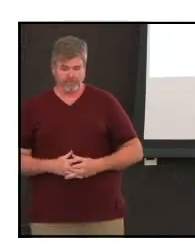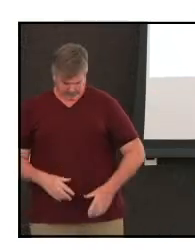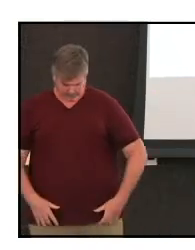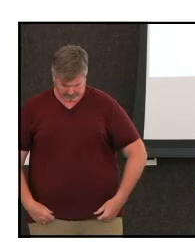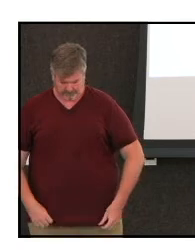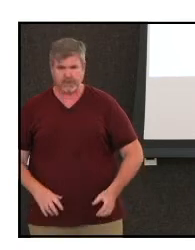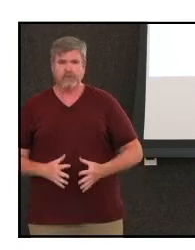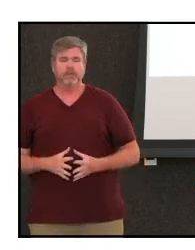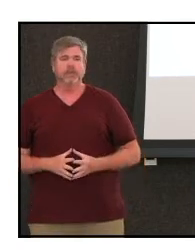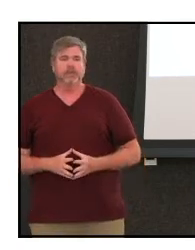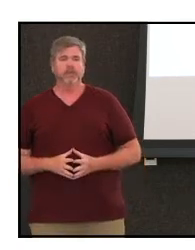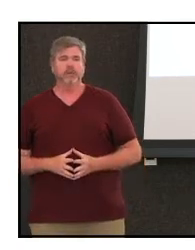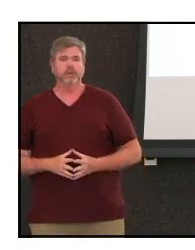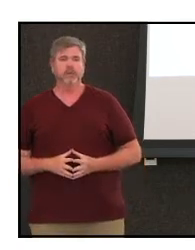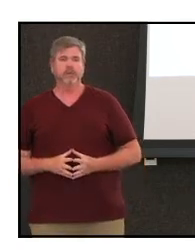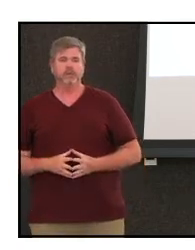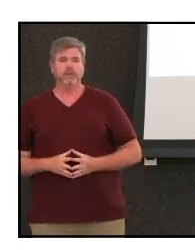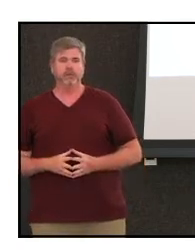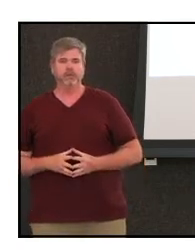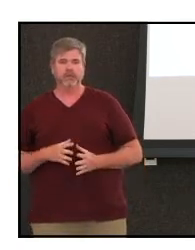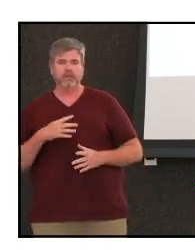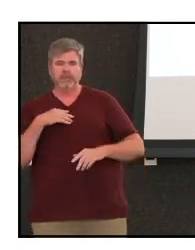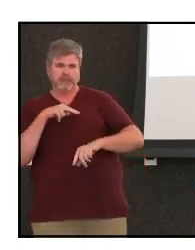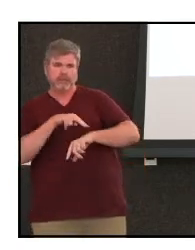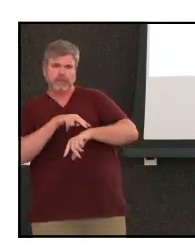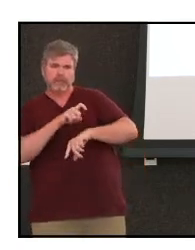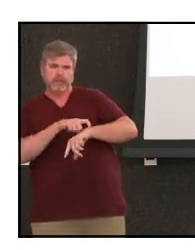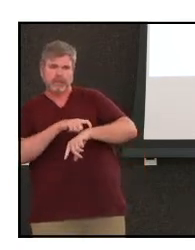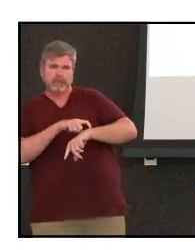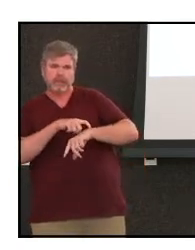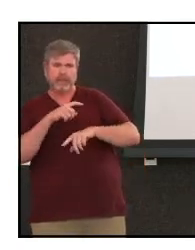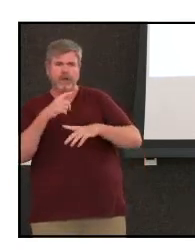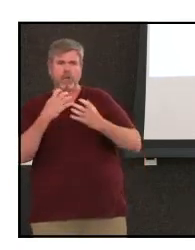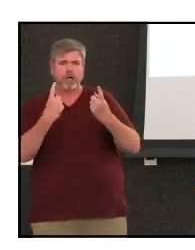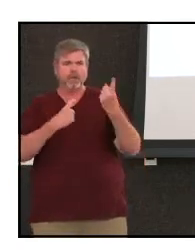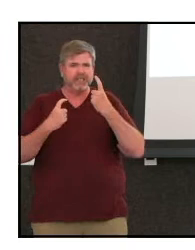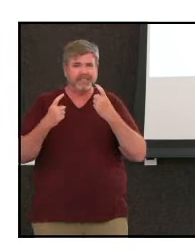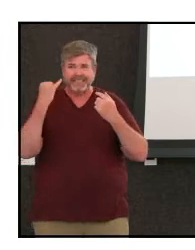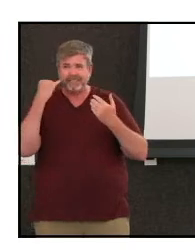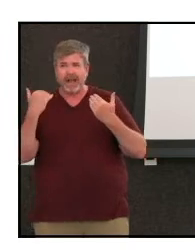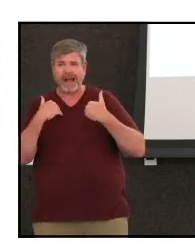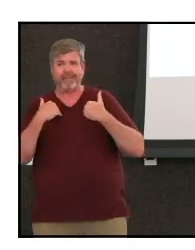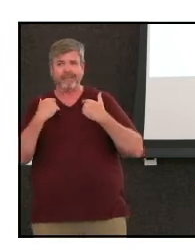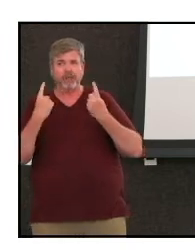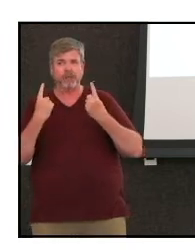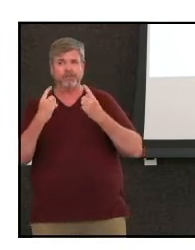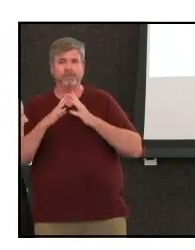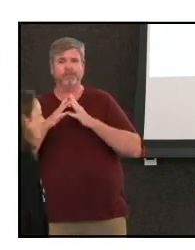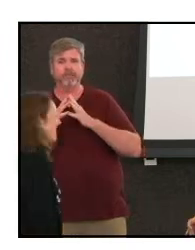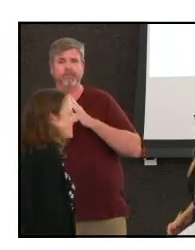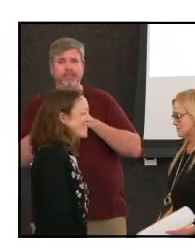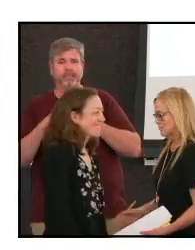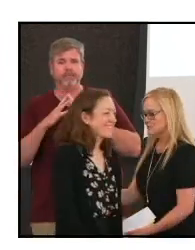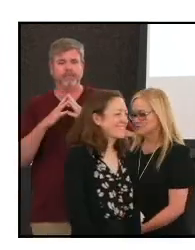And I want to make sure we have time for questions, so if folks do have questions, start to think about them. Rachel's going to be our last presenter.